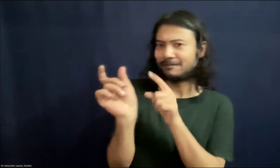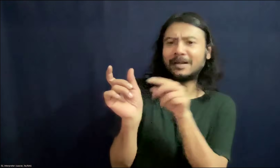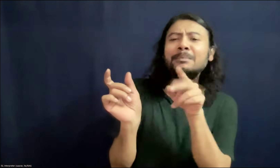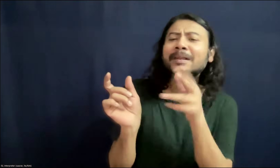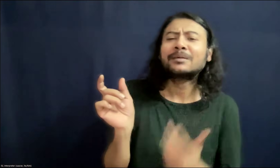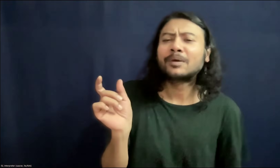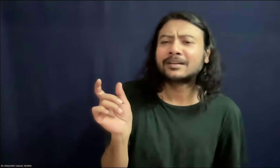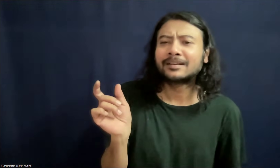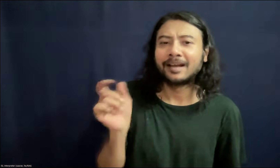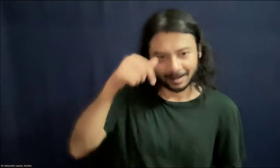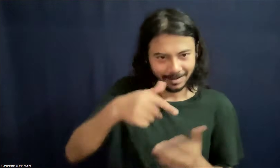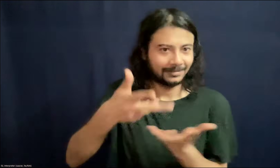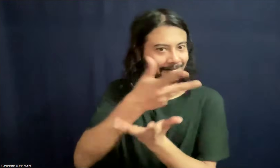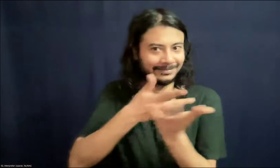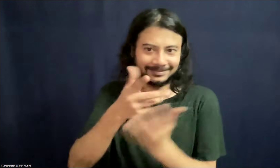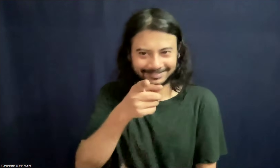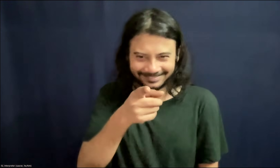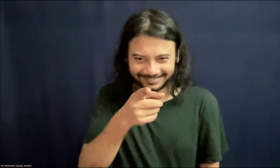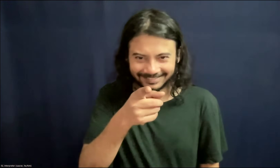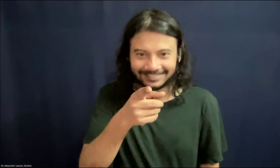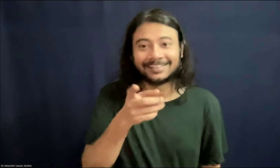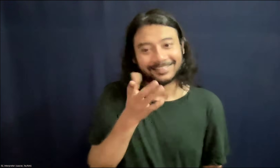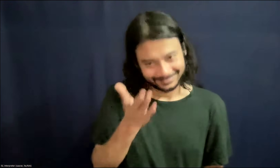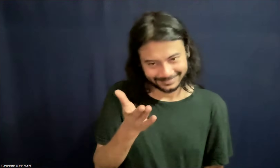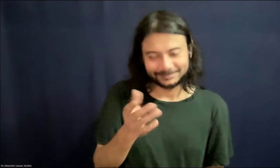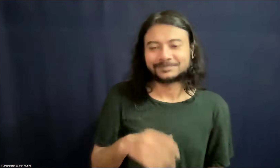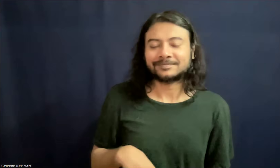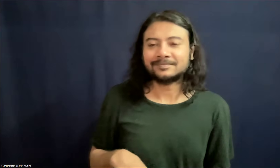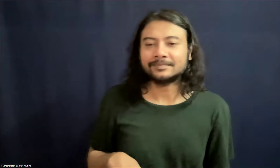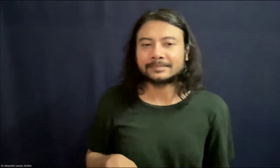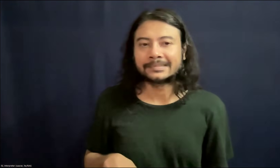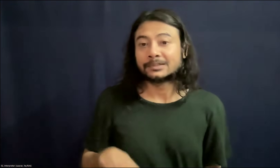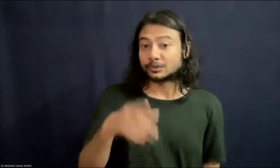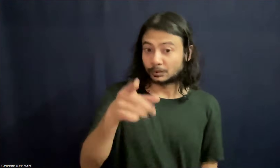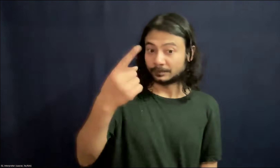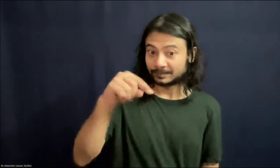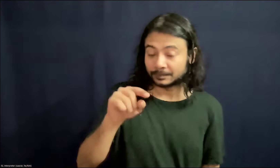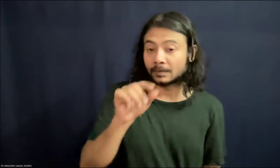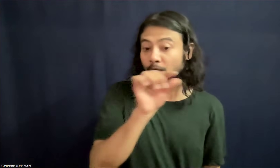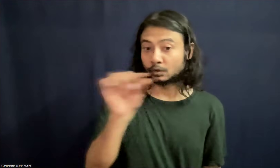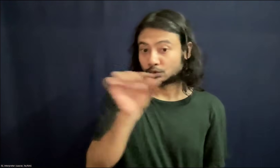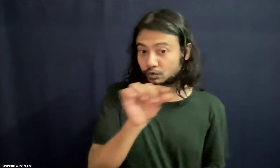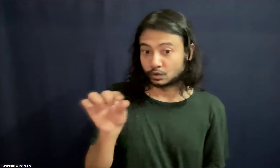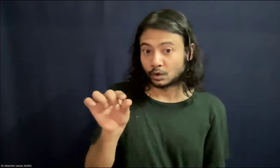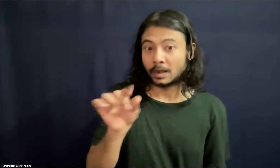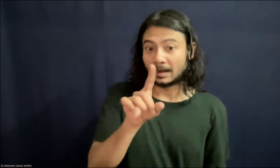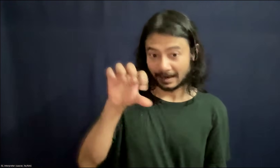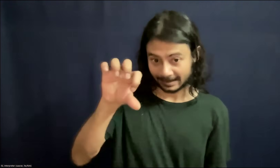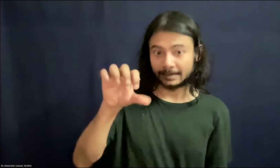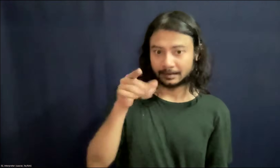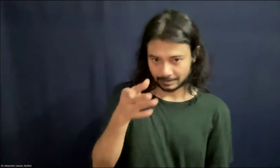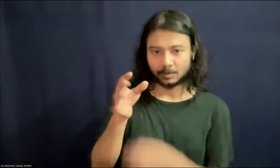upcoming words, Krishna will be telling us that how he is, why he is called as